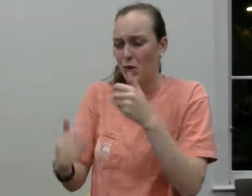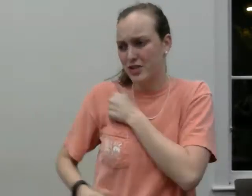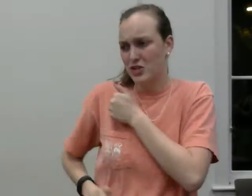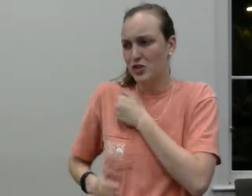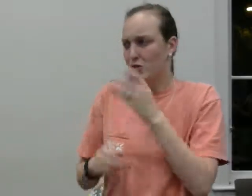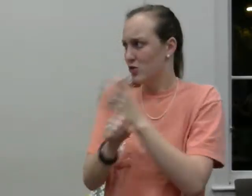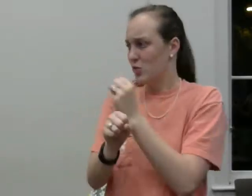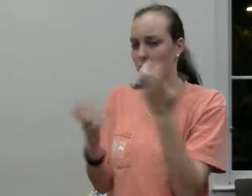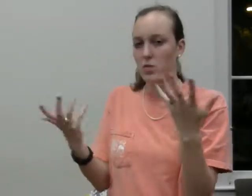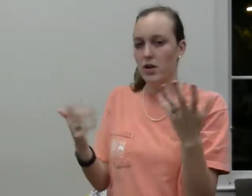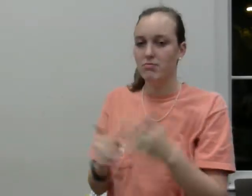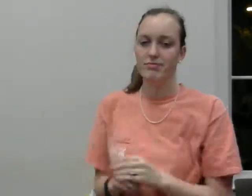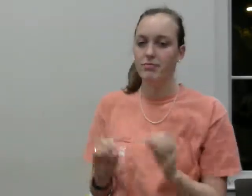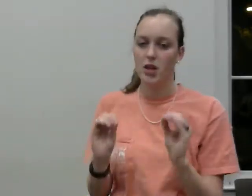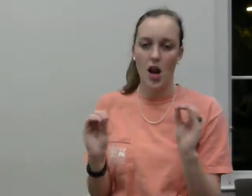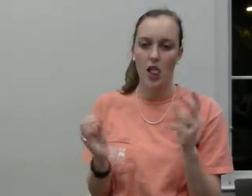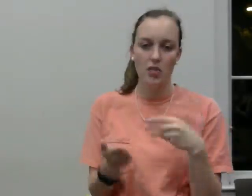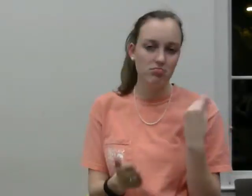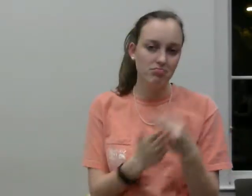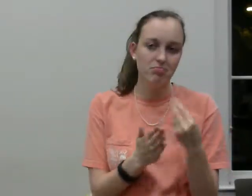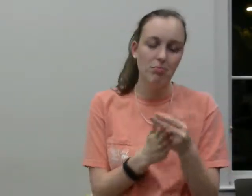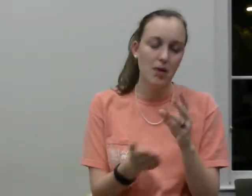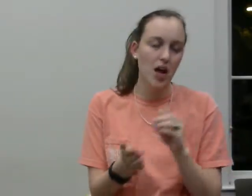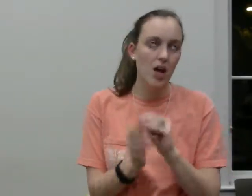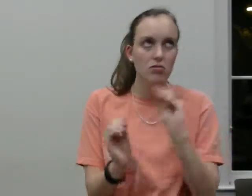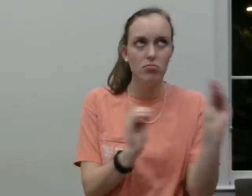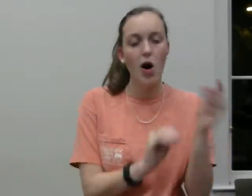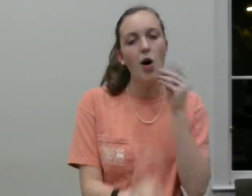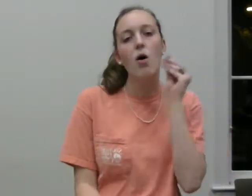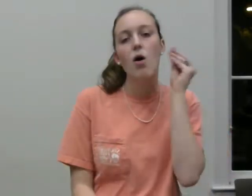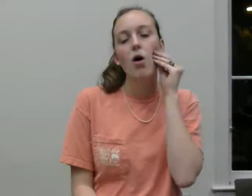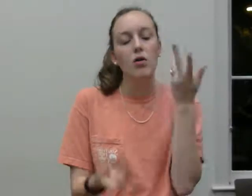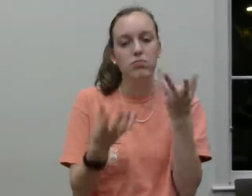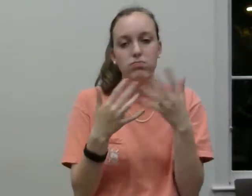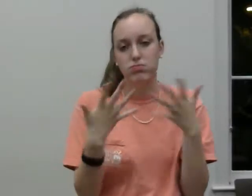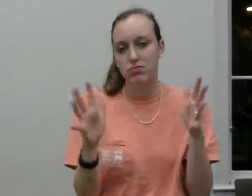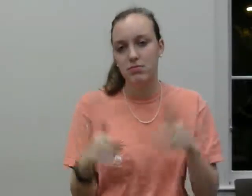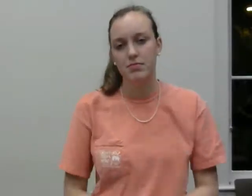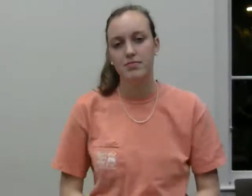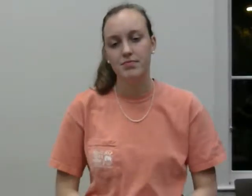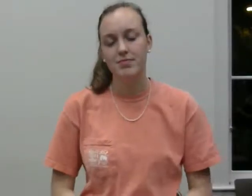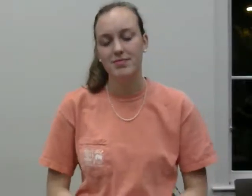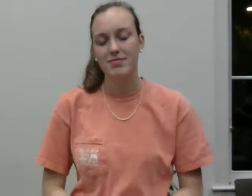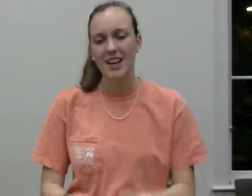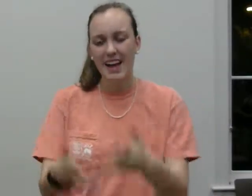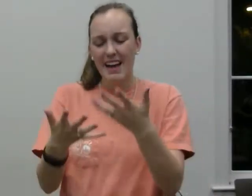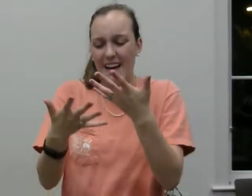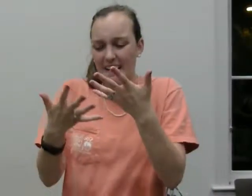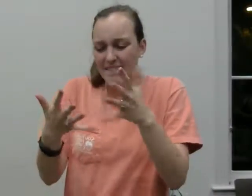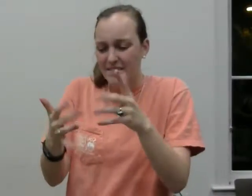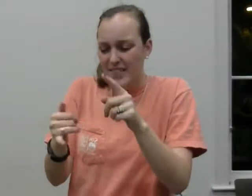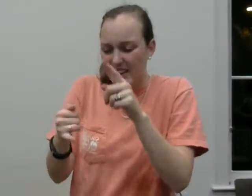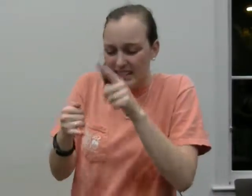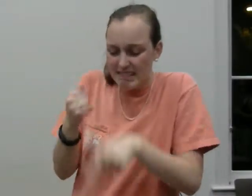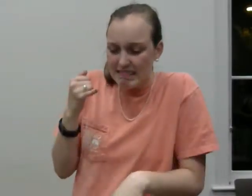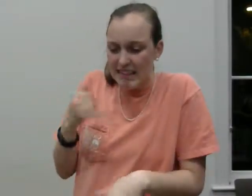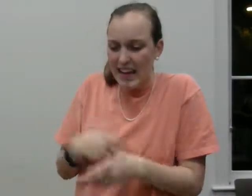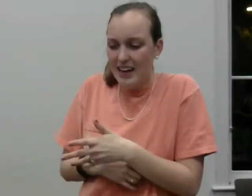paid, they'd go home, and that was that. So by the end, they started to lose sight in their cause. They started to lose faith, lose belief in their cause,